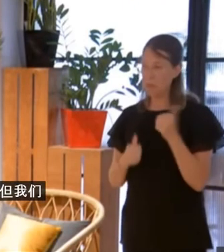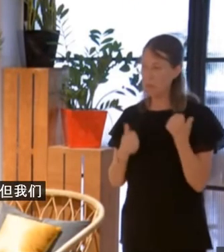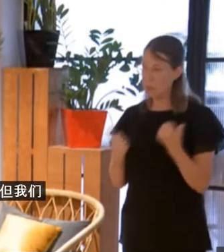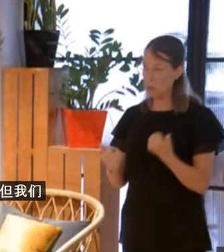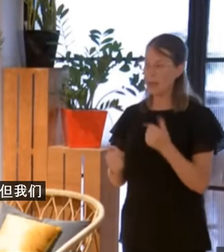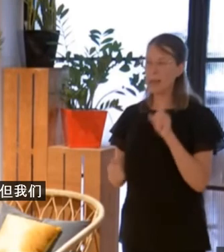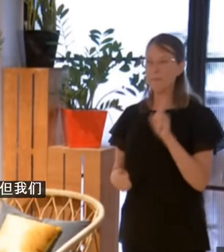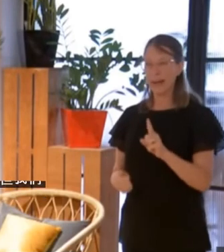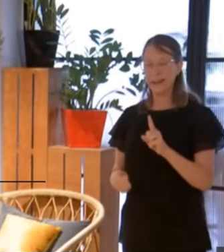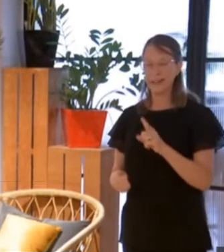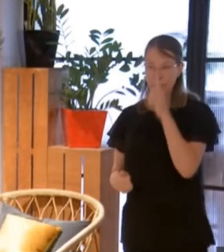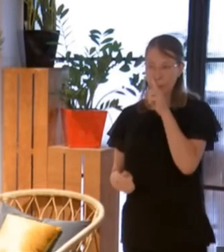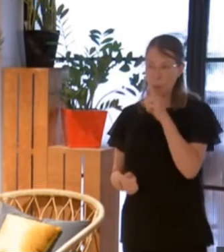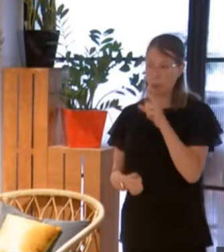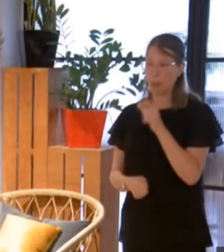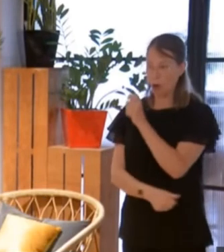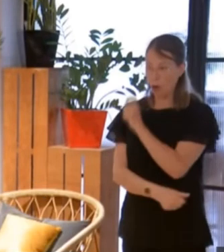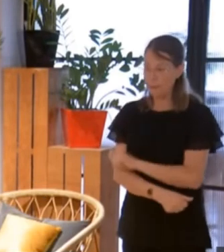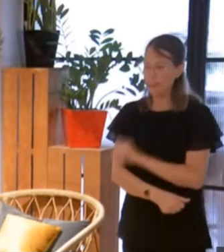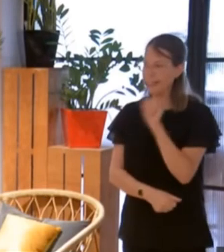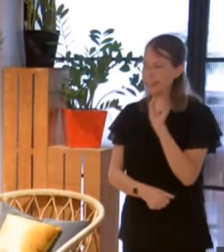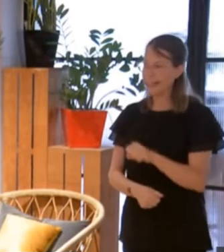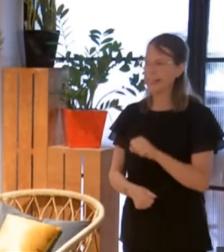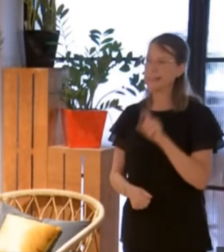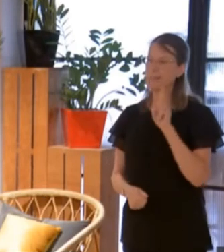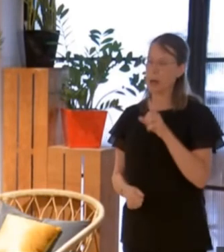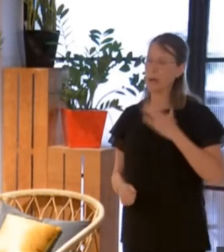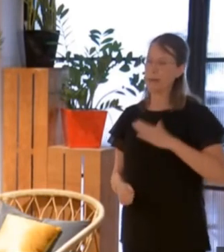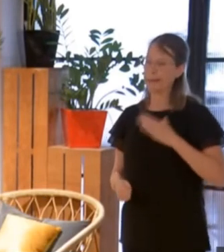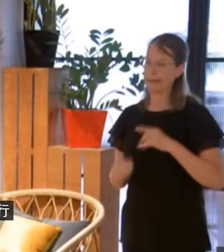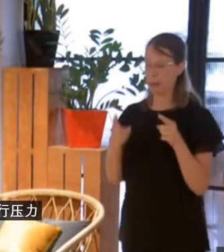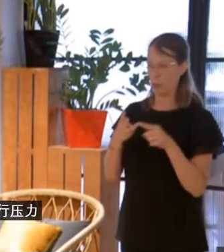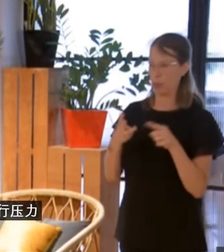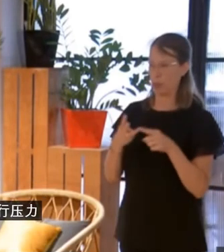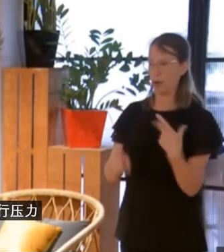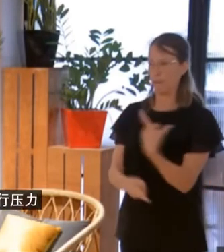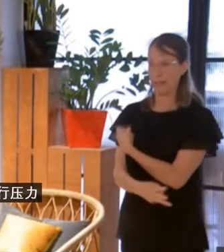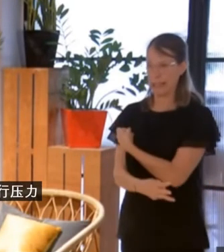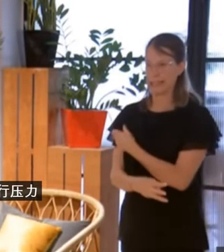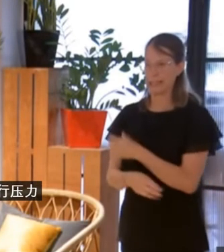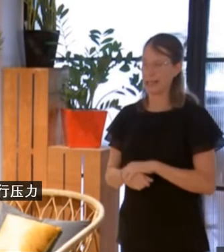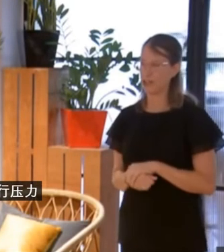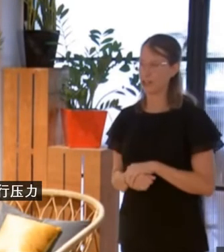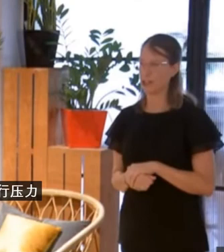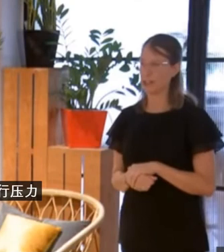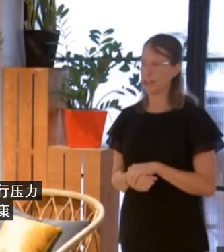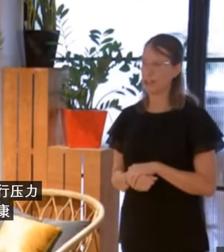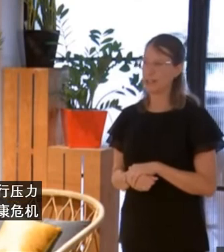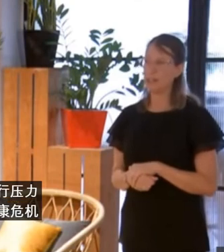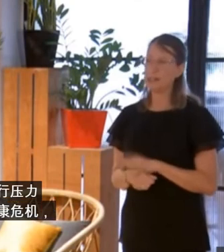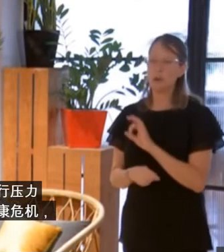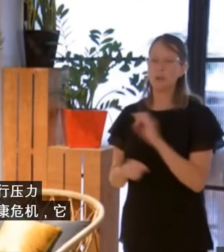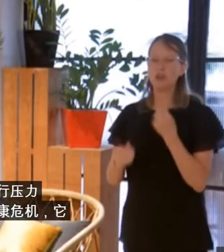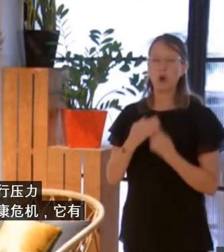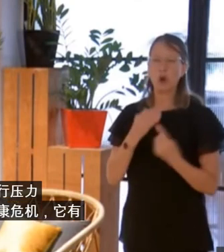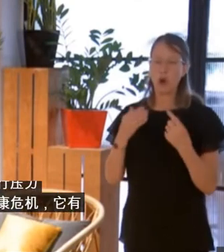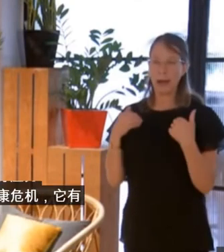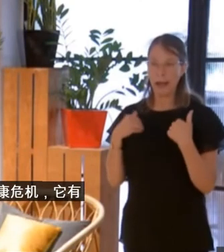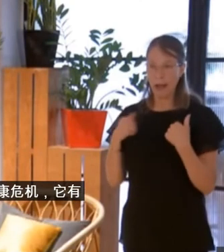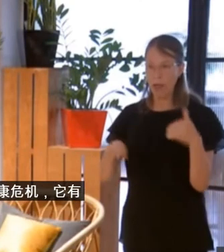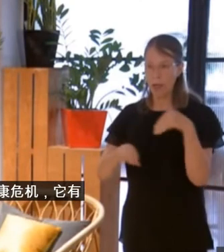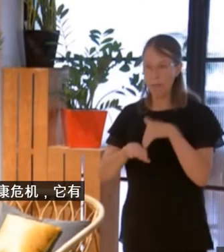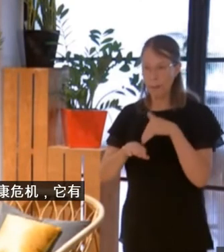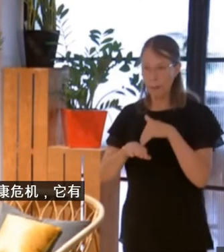need people to get boosted. The vaccination rate is strong. That puts downward pressure on the health system. It's not just a health crisis. It